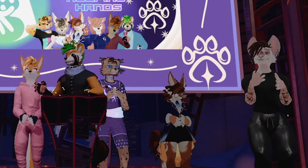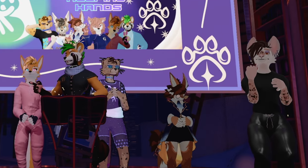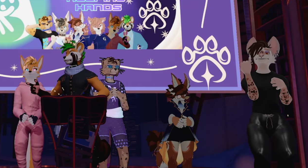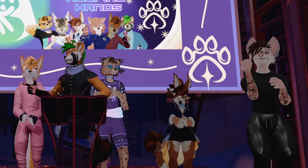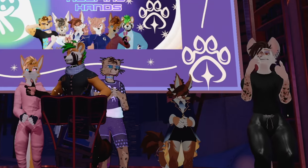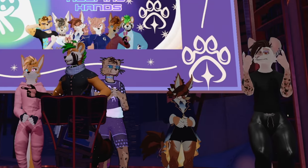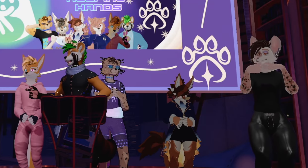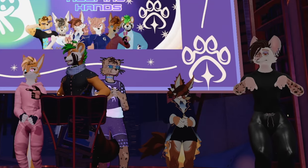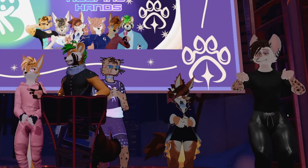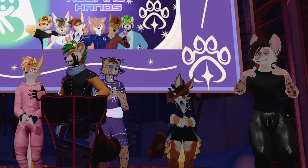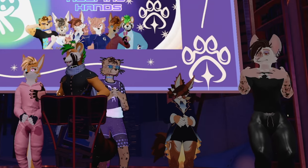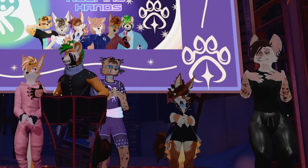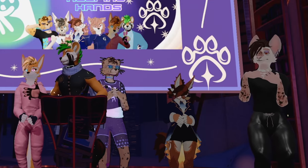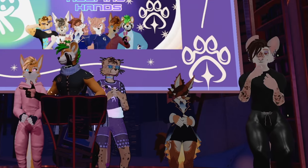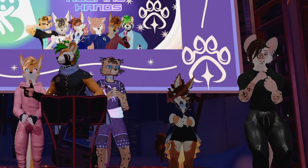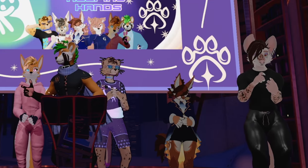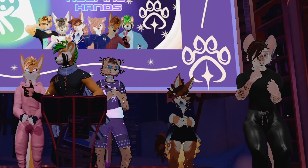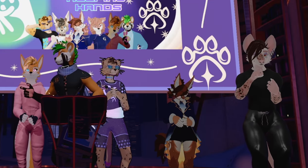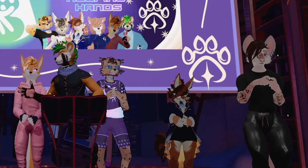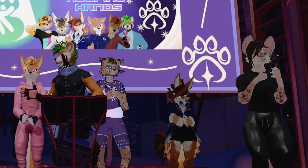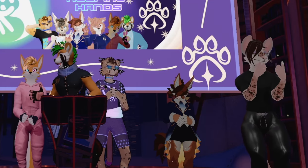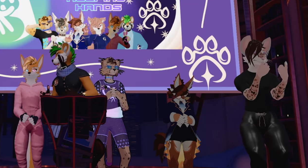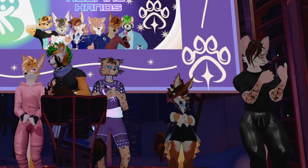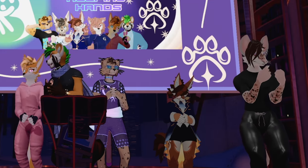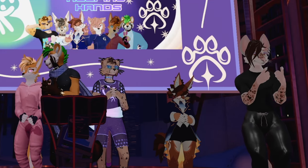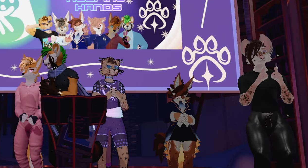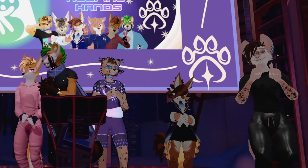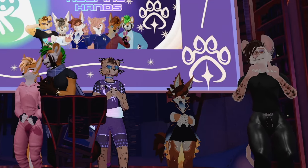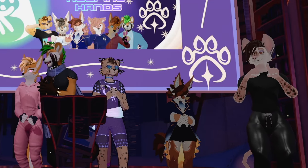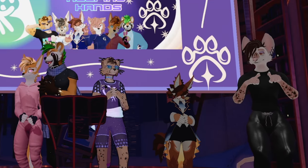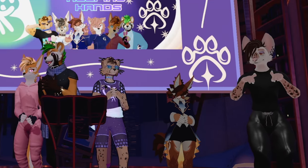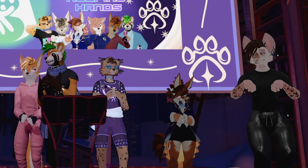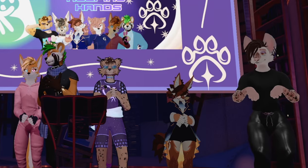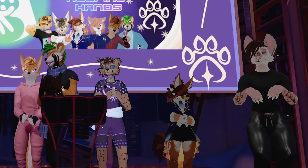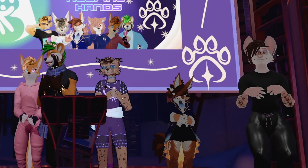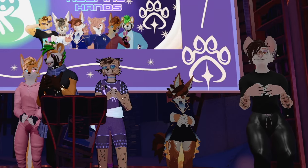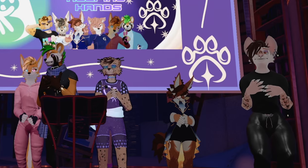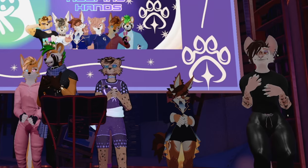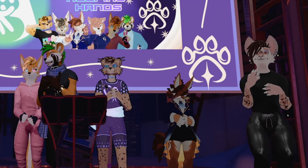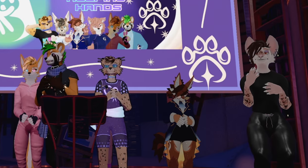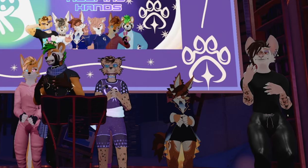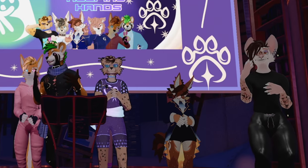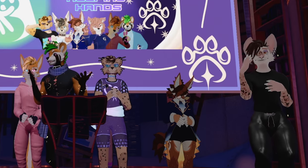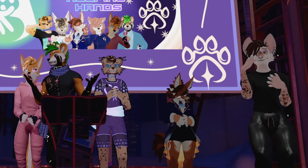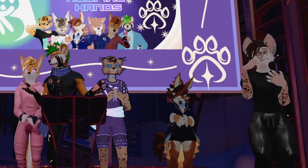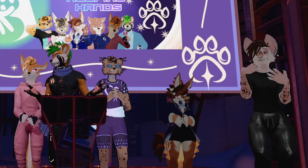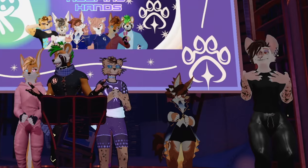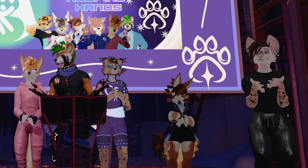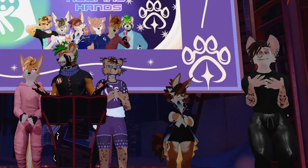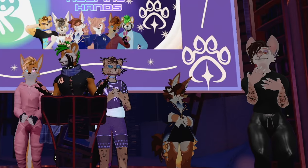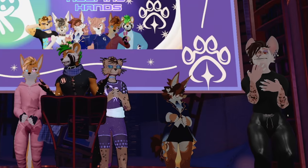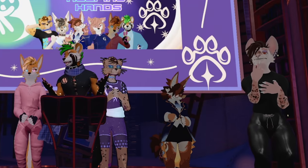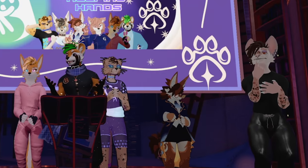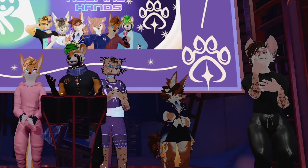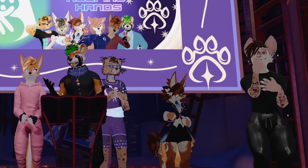them in there and we can answer some of them. I know we already have one question that says, why are some signs subject to so